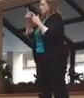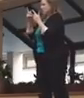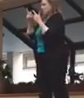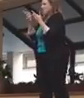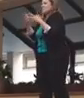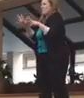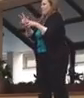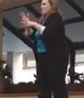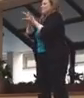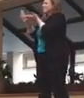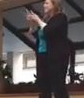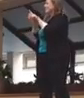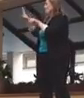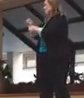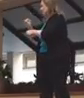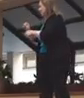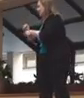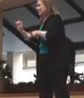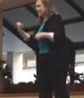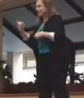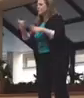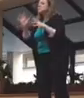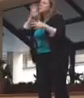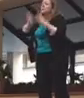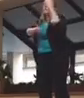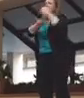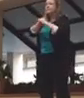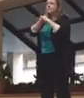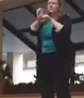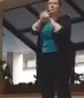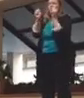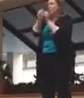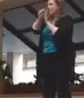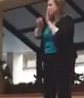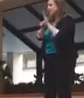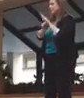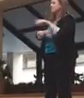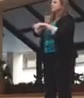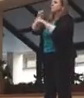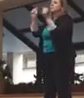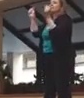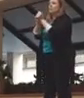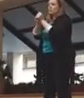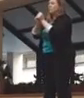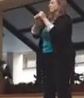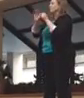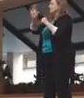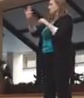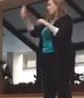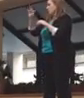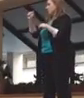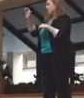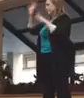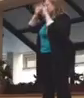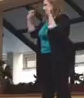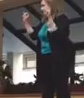It's not like we decided to have a moratorium and thought, oh well, good luck. We have been working with the states. We have been